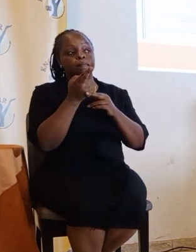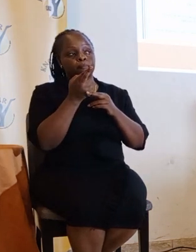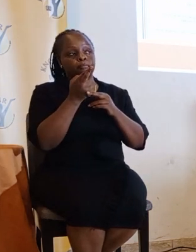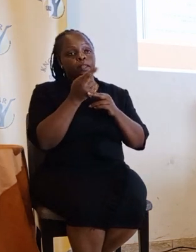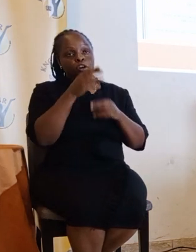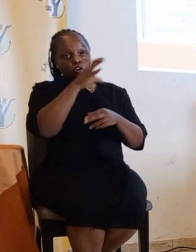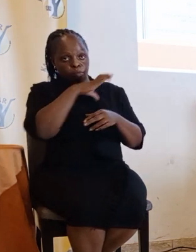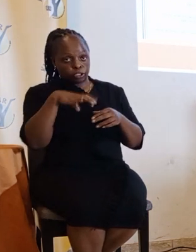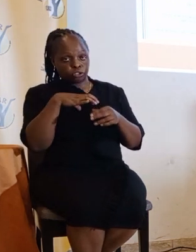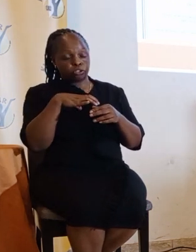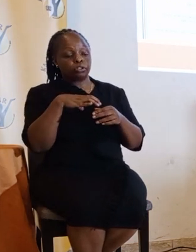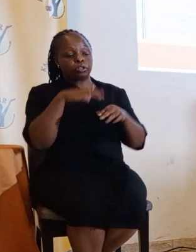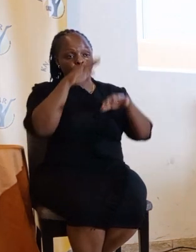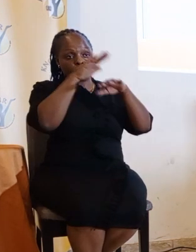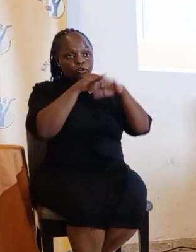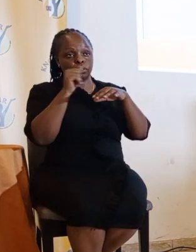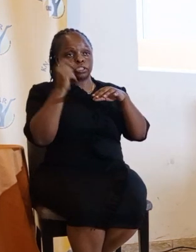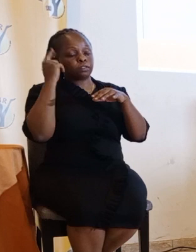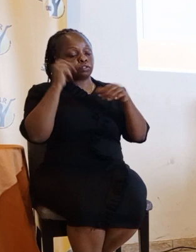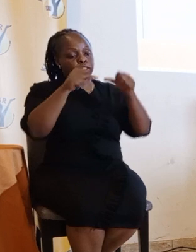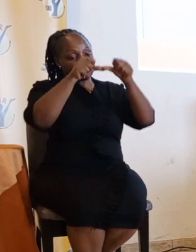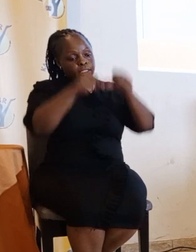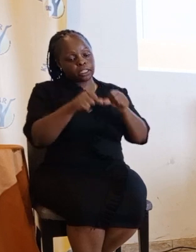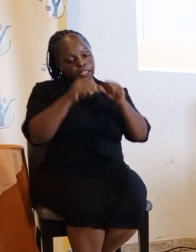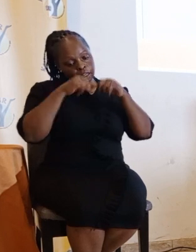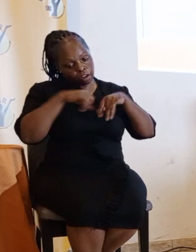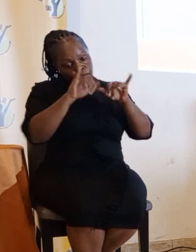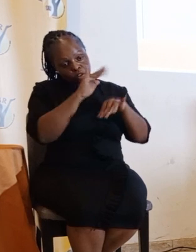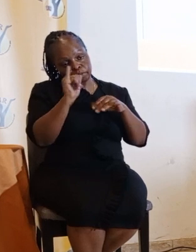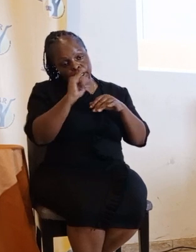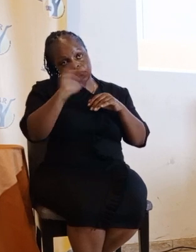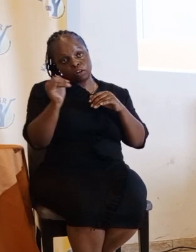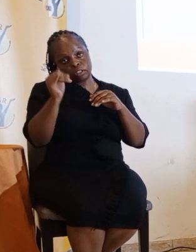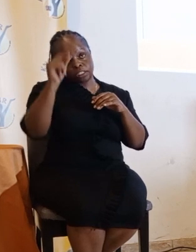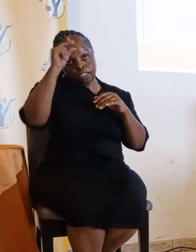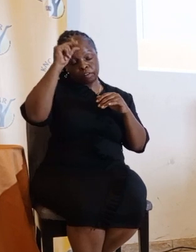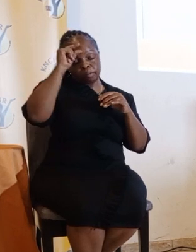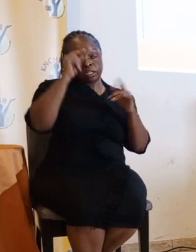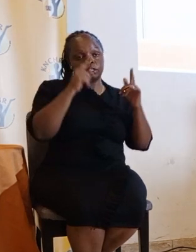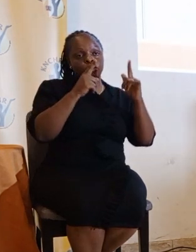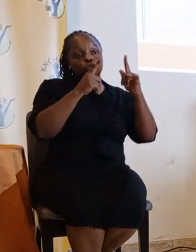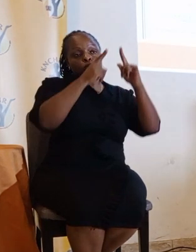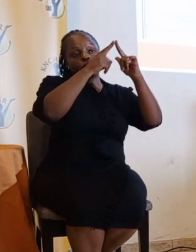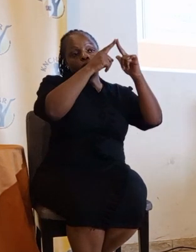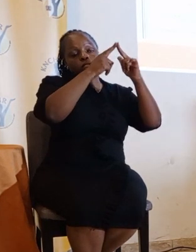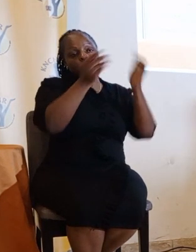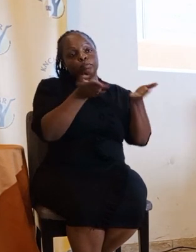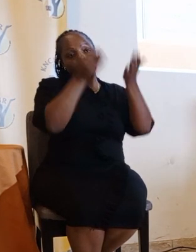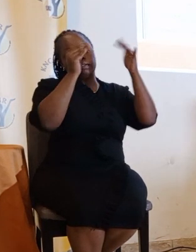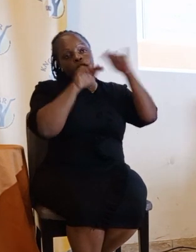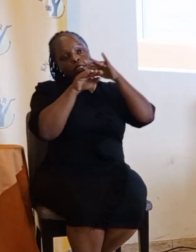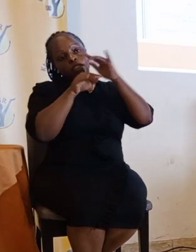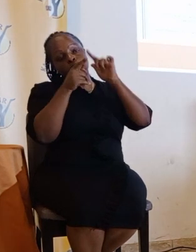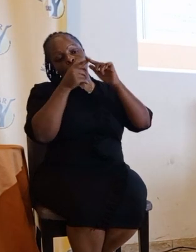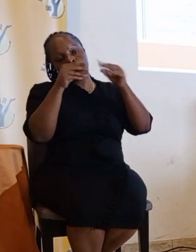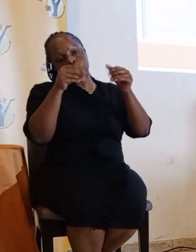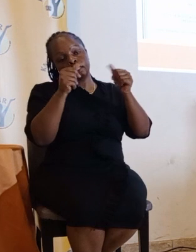The Commission therefore calls for sustained efforts by county governments towards improved access to